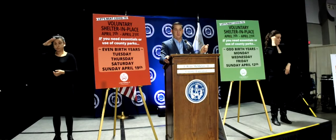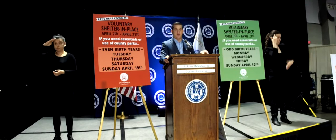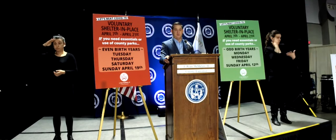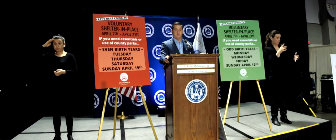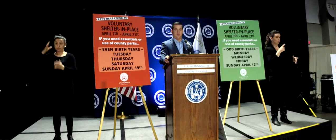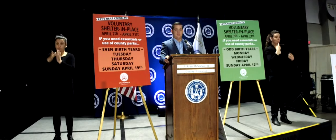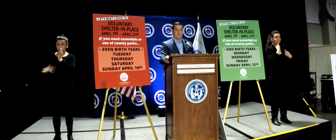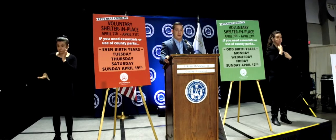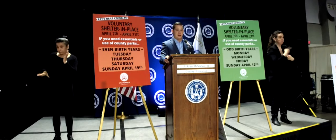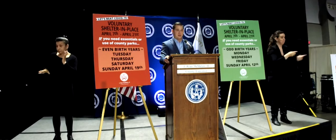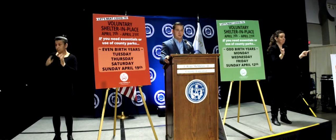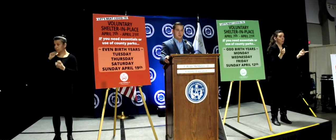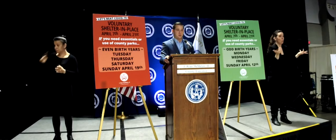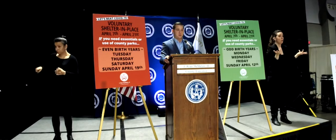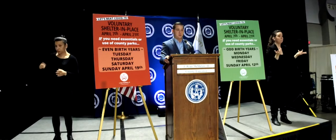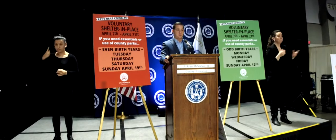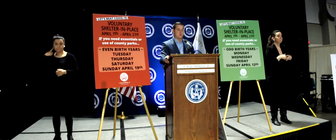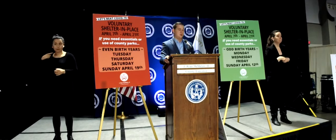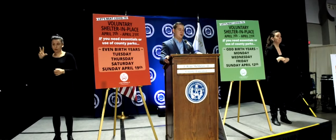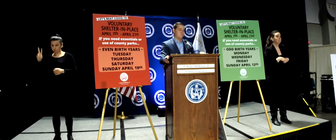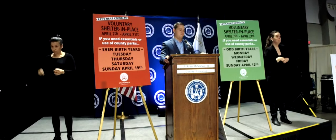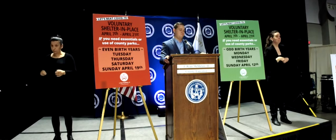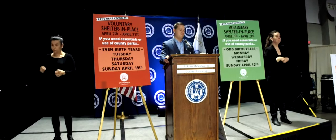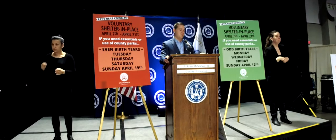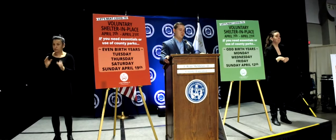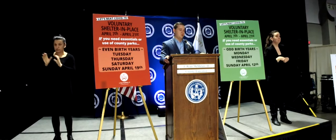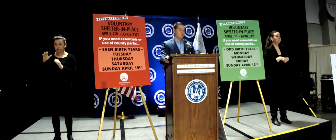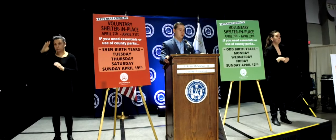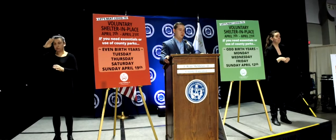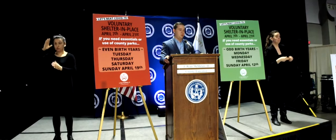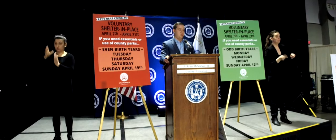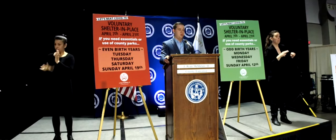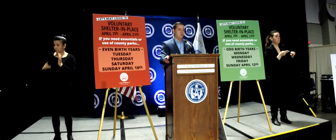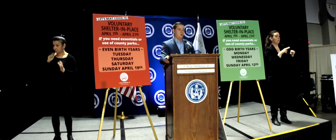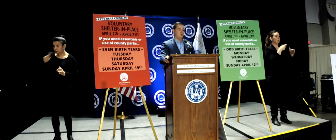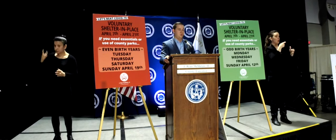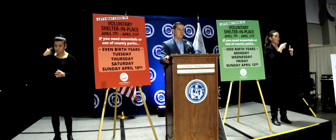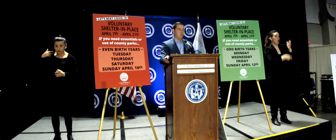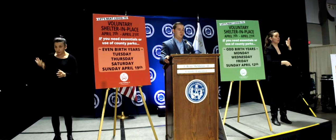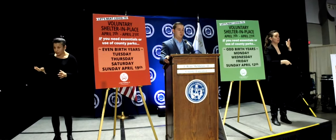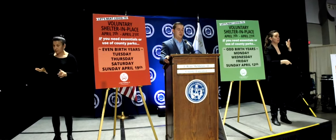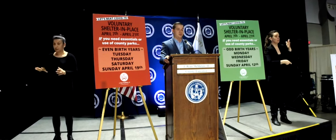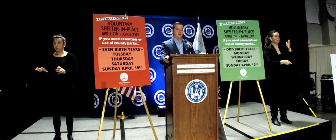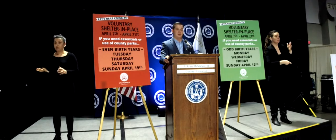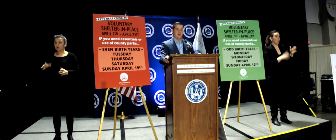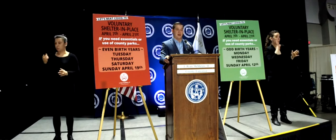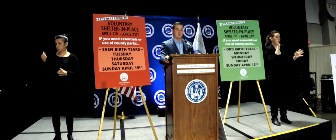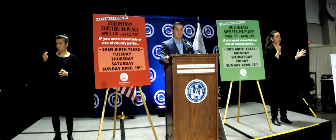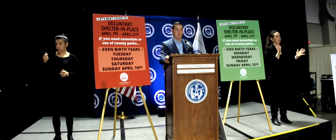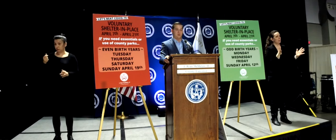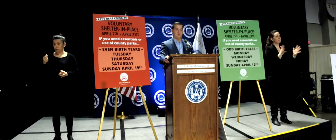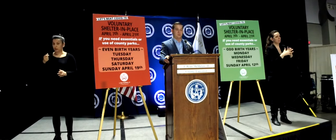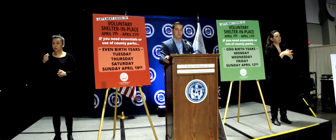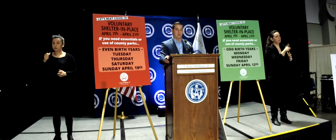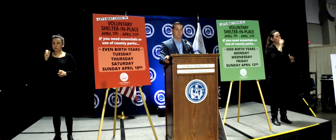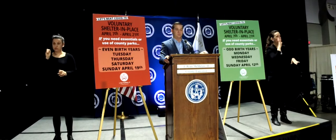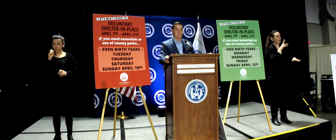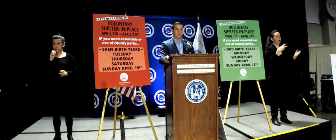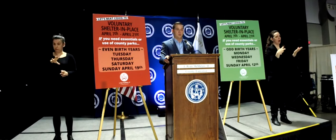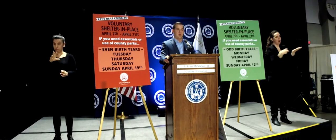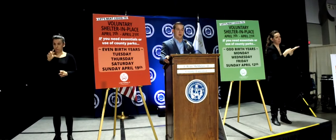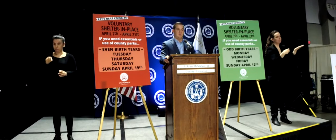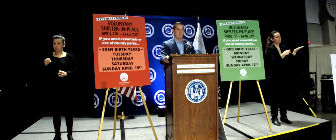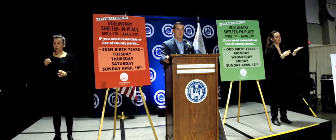believe, today might have raised the fine on social distancing. So you potentially could get a fine or a misdemeanor.